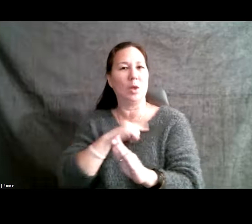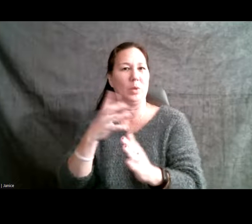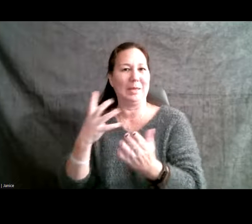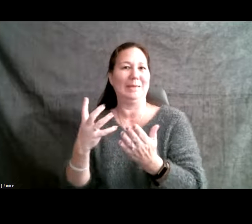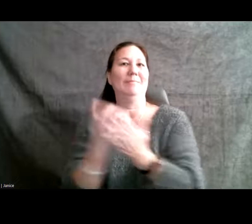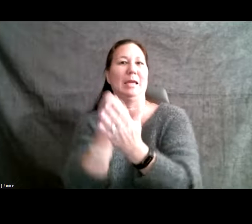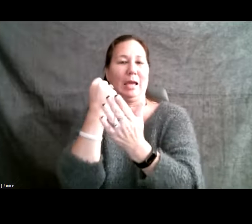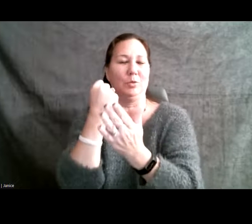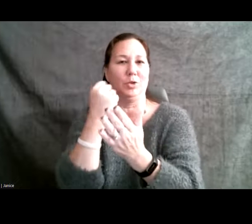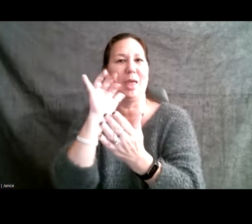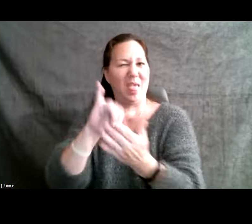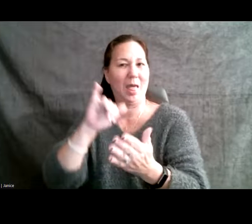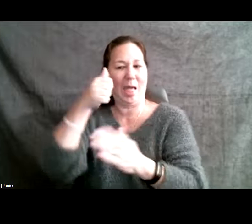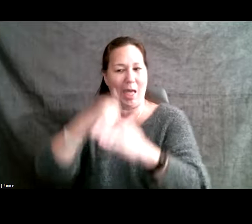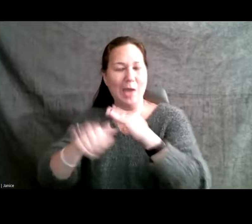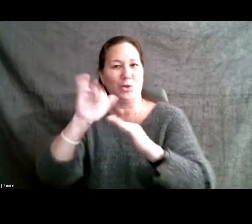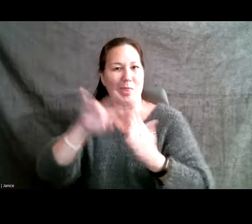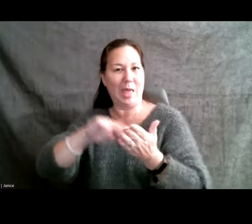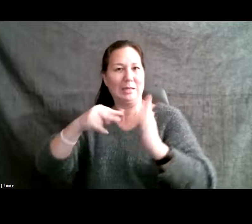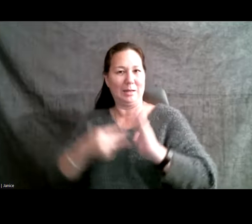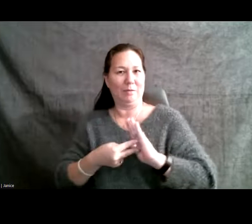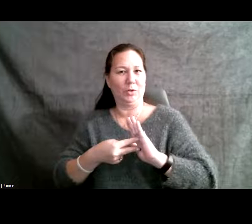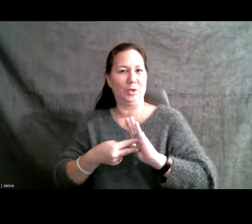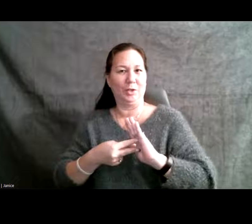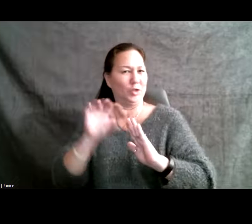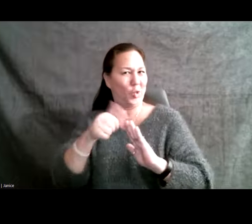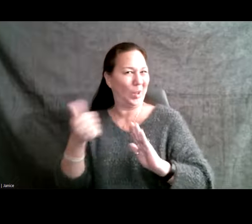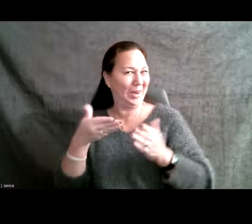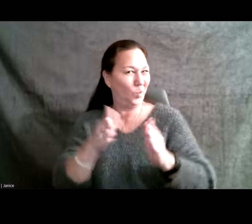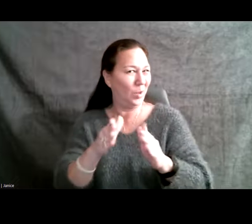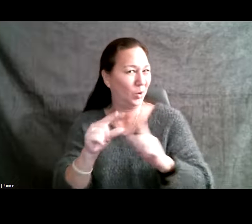definition? Like, is there a way that we can word that?